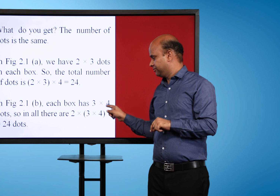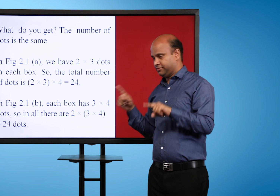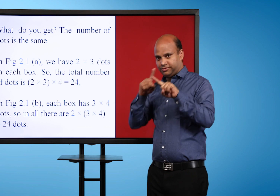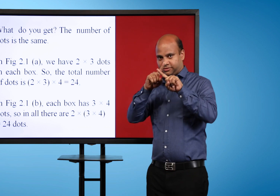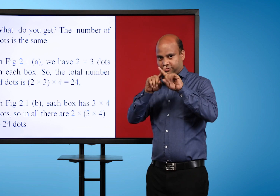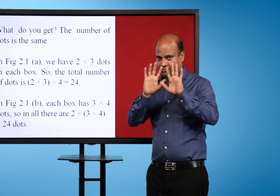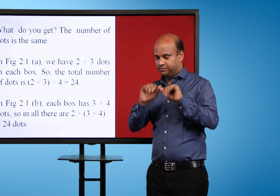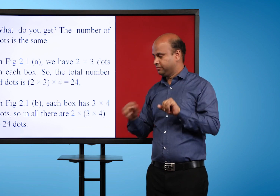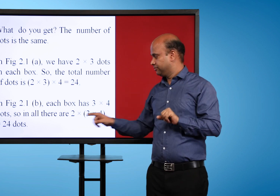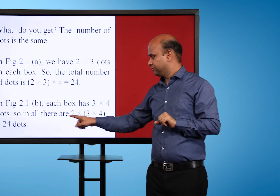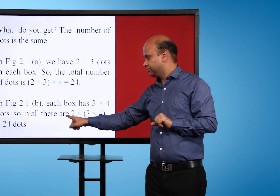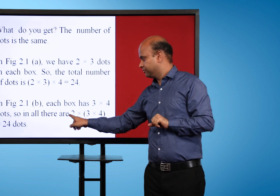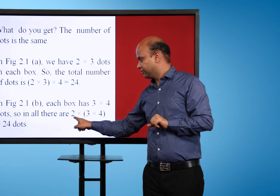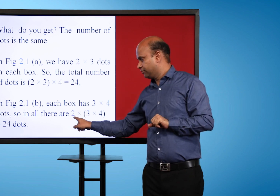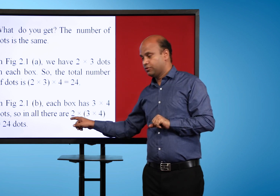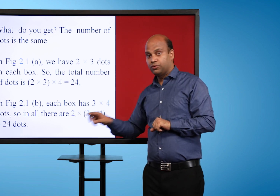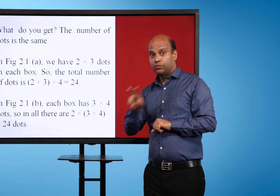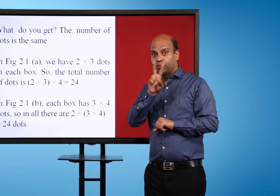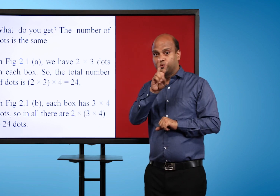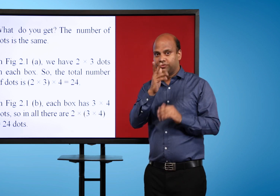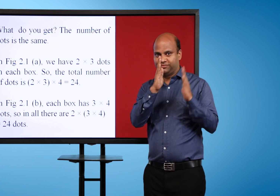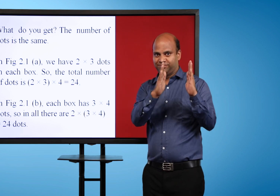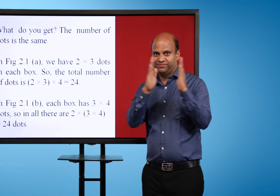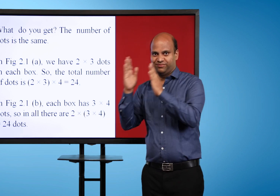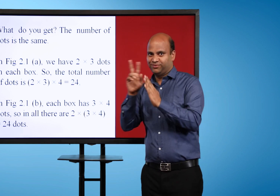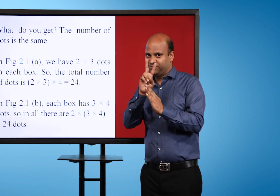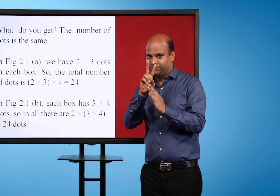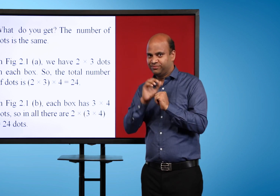So in all there are 2 multiplied by, in brackets,